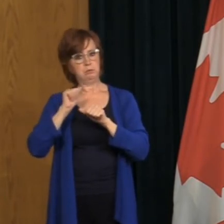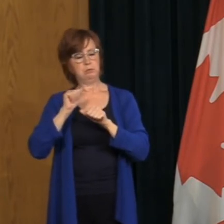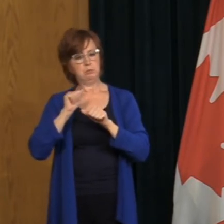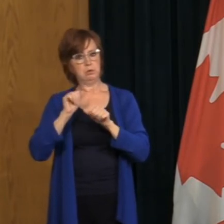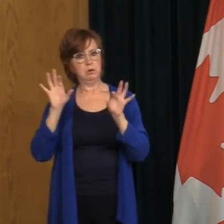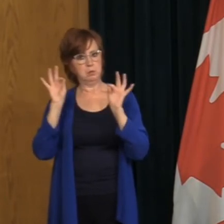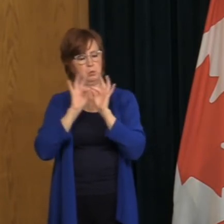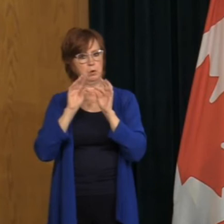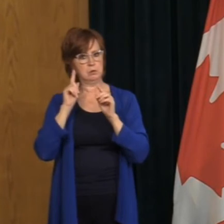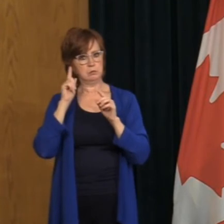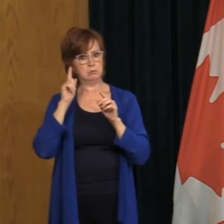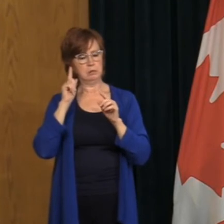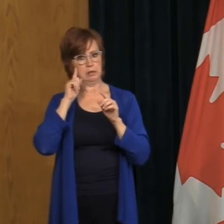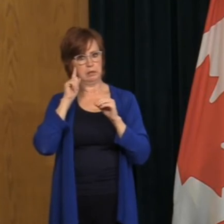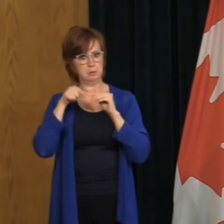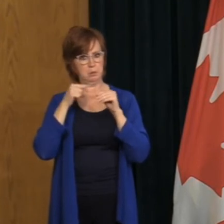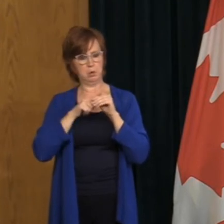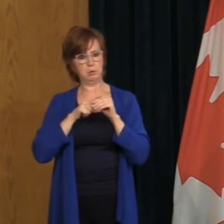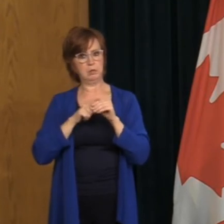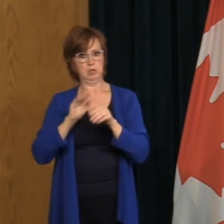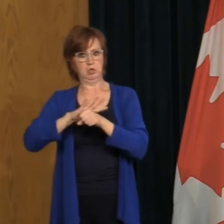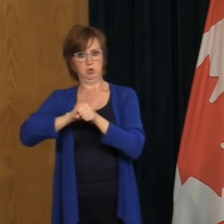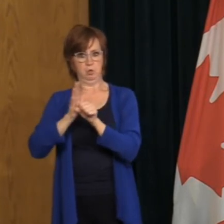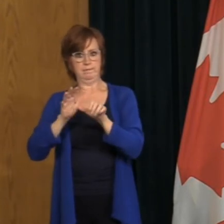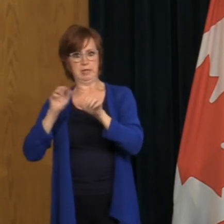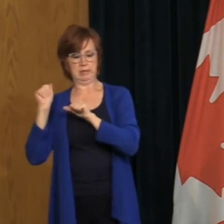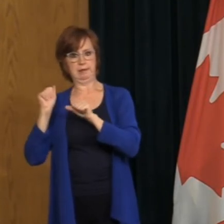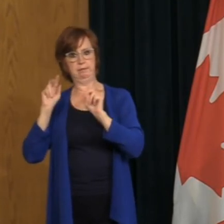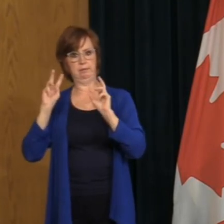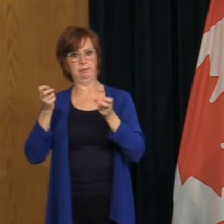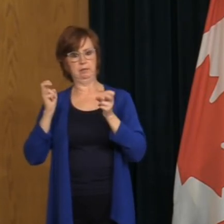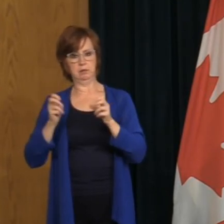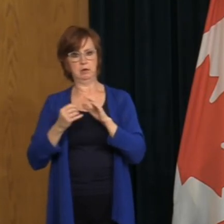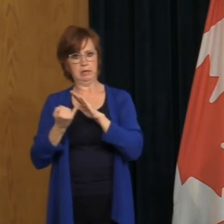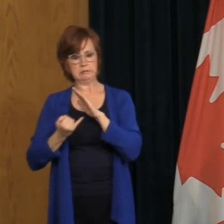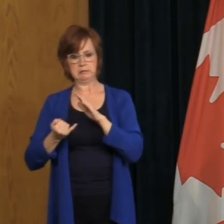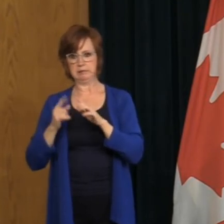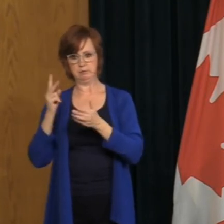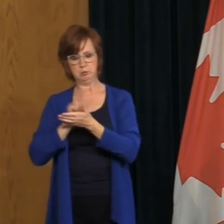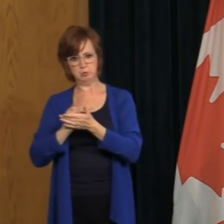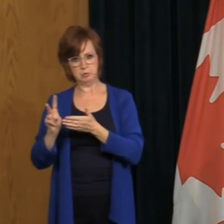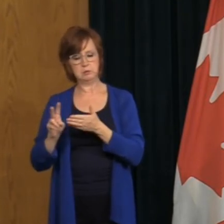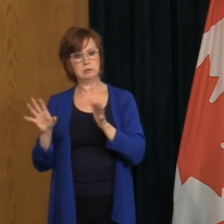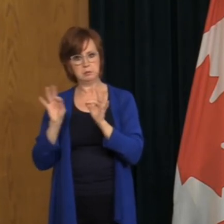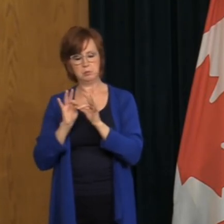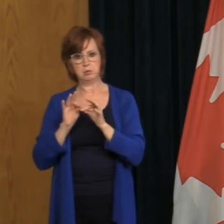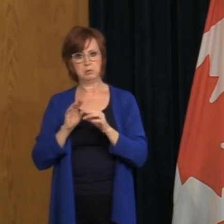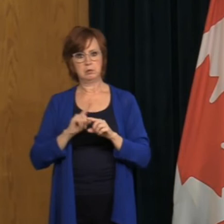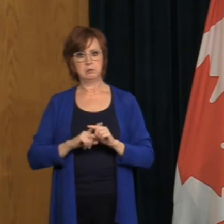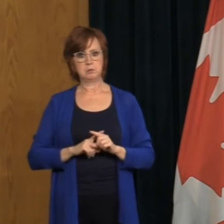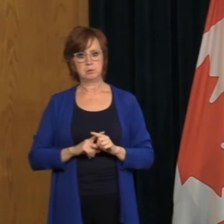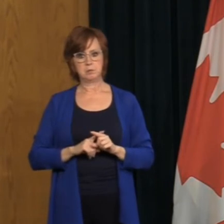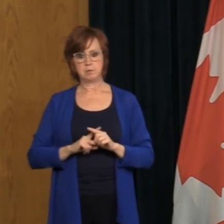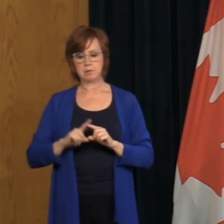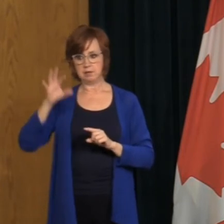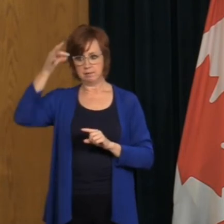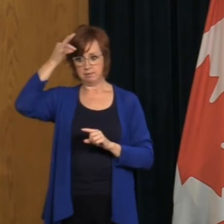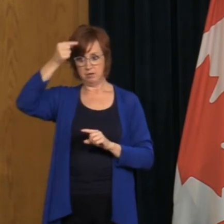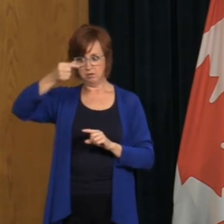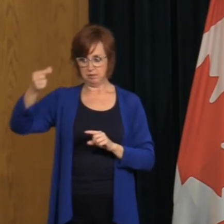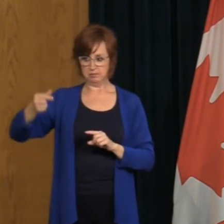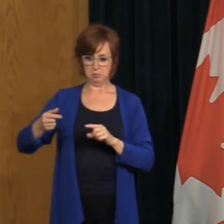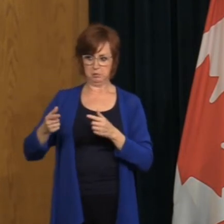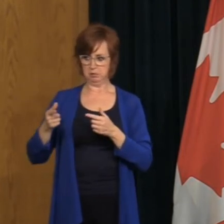that could happen if the federal government chooses to do so. But it should not be distorting the marketplace, as collective bargaining is